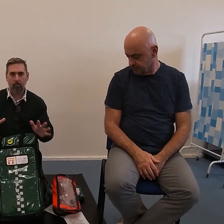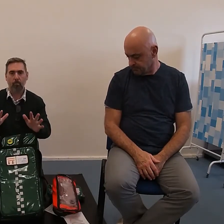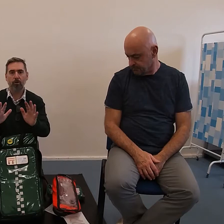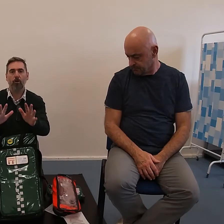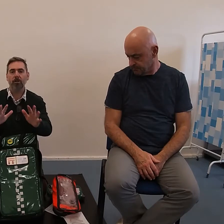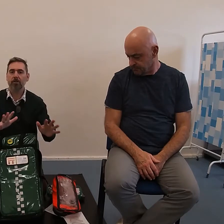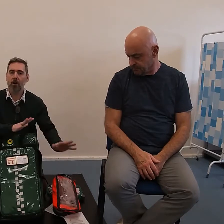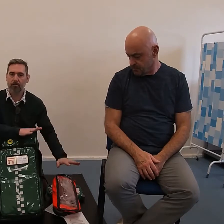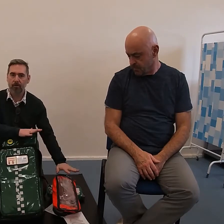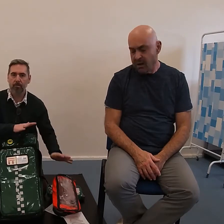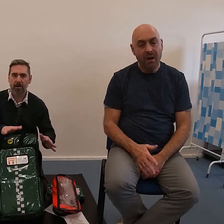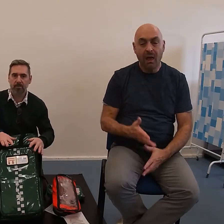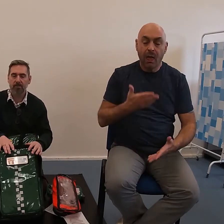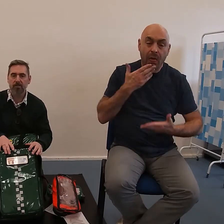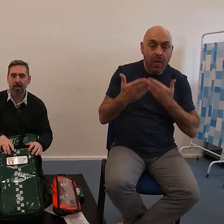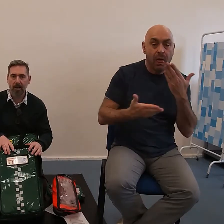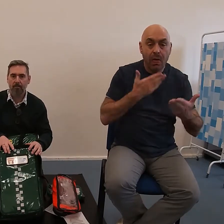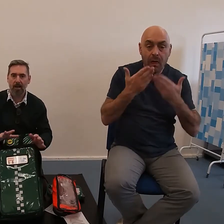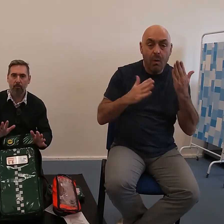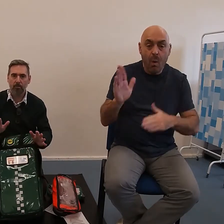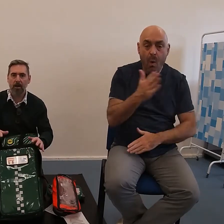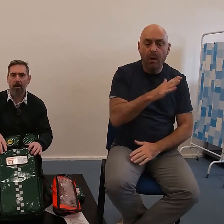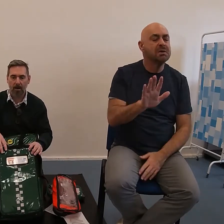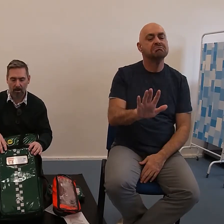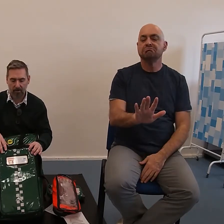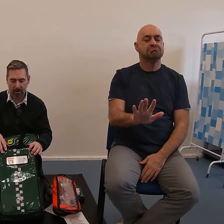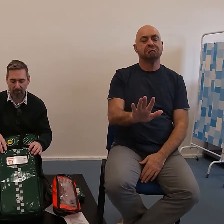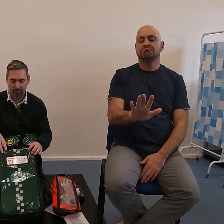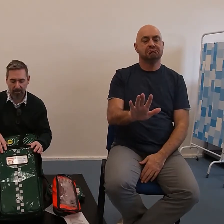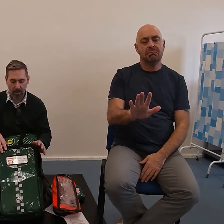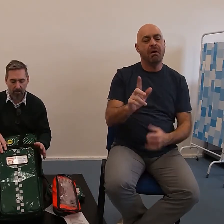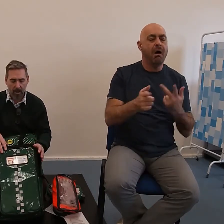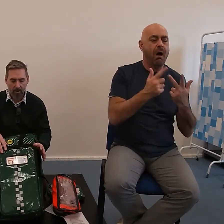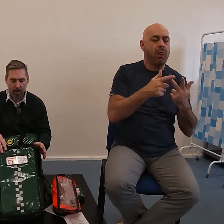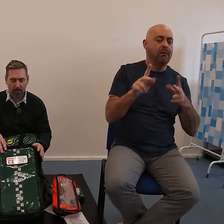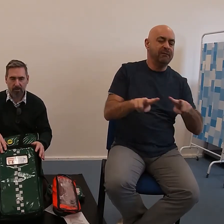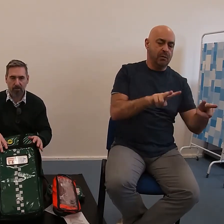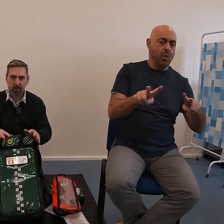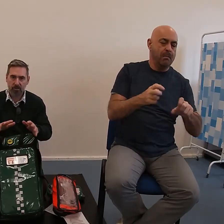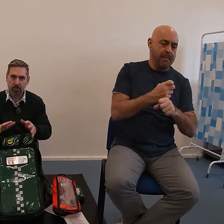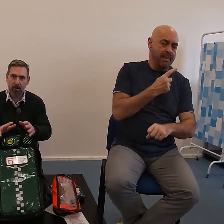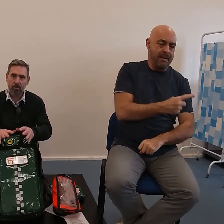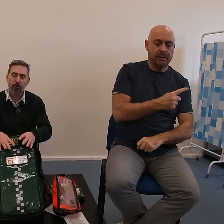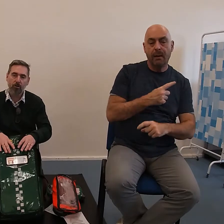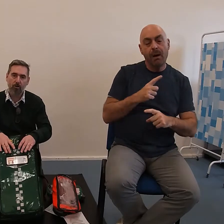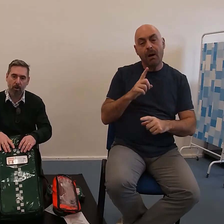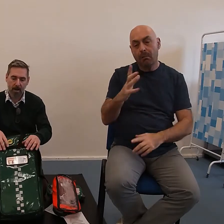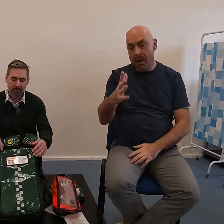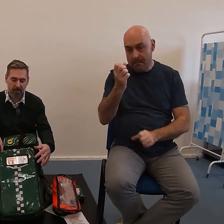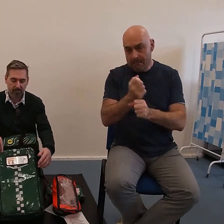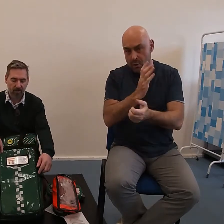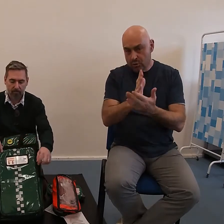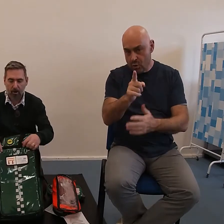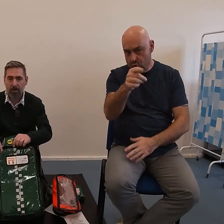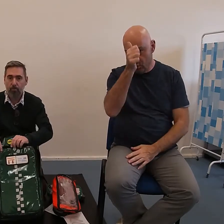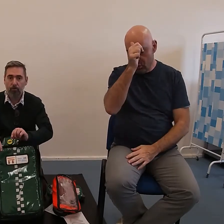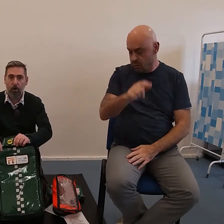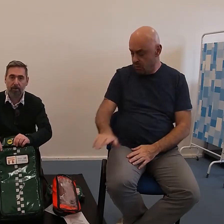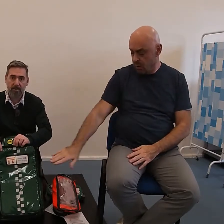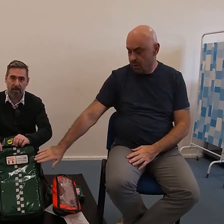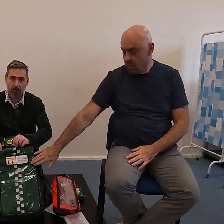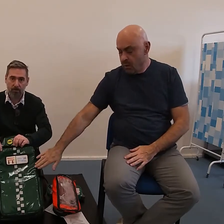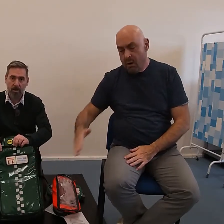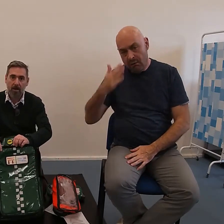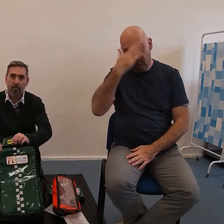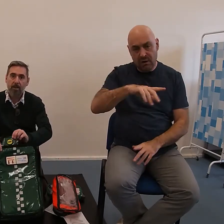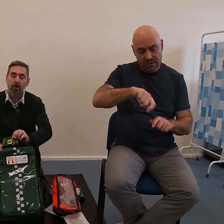So, we're not going to go through the medicines today, that would be for another video. But just to make sure that you're aware, this front pocket will